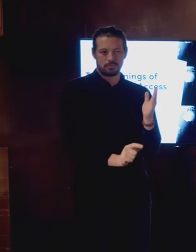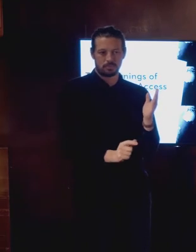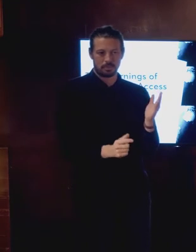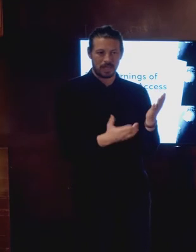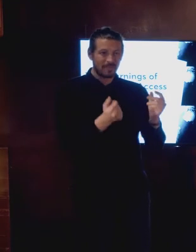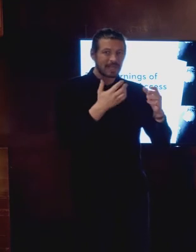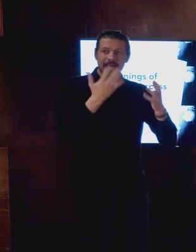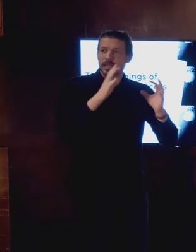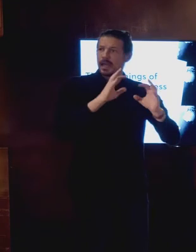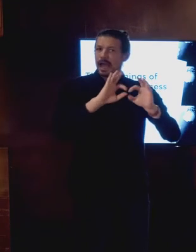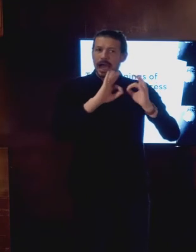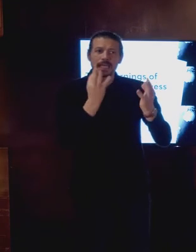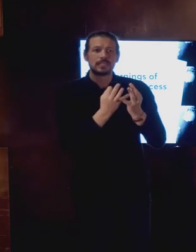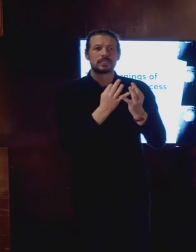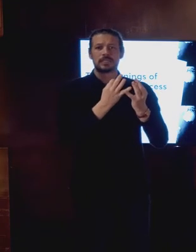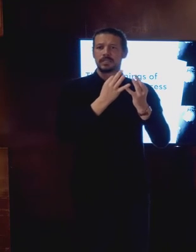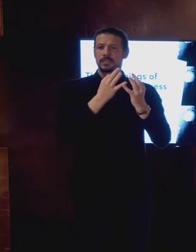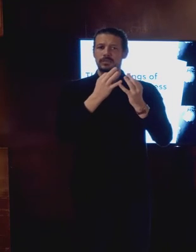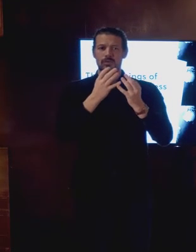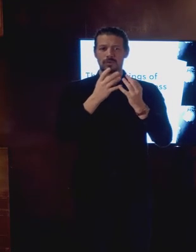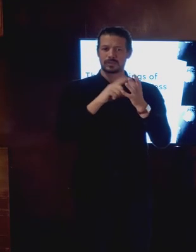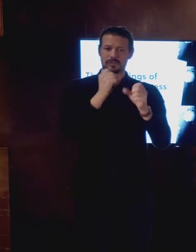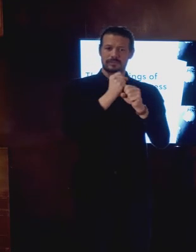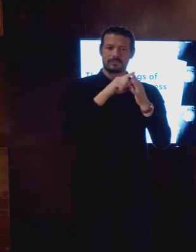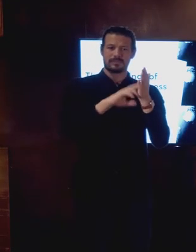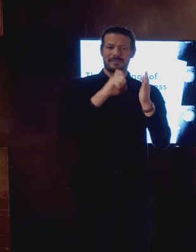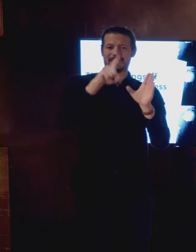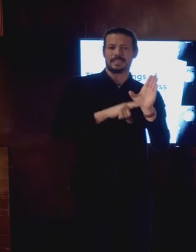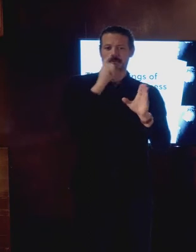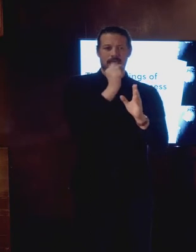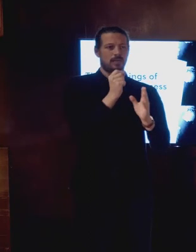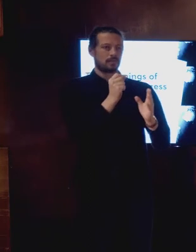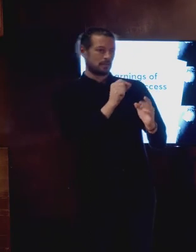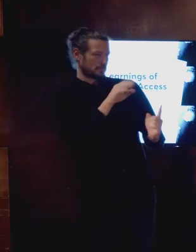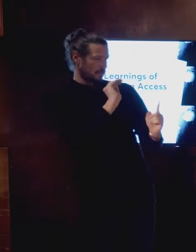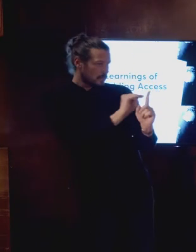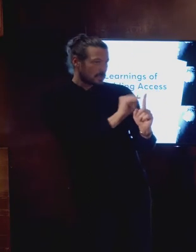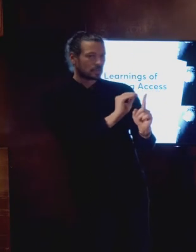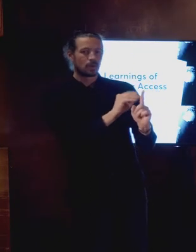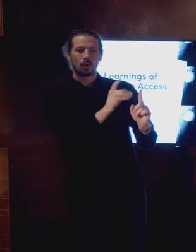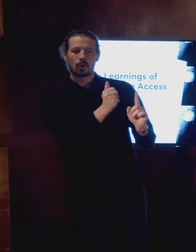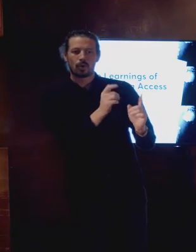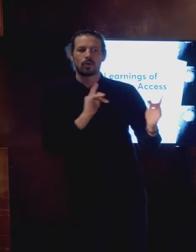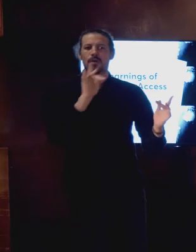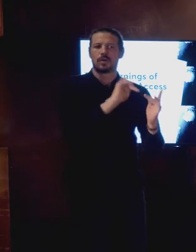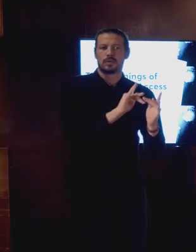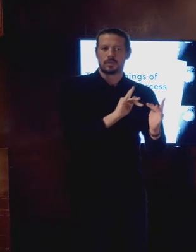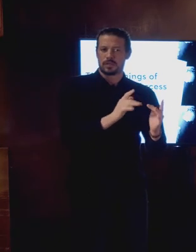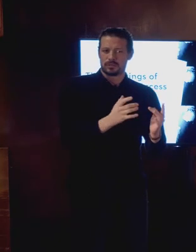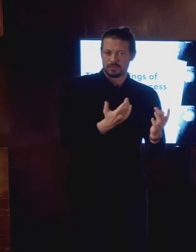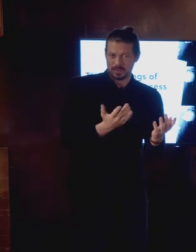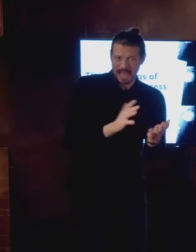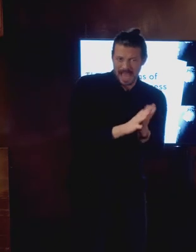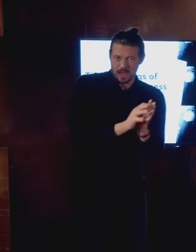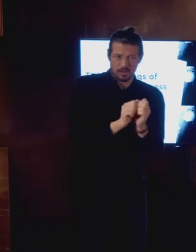there agencies or organisations where you can access people or artists with disabilities to work and